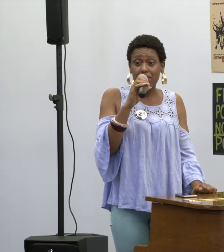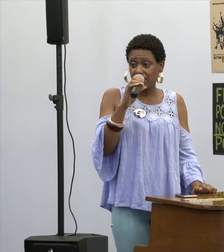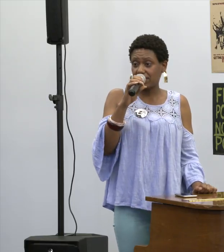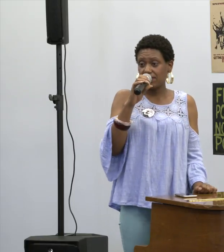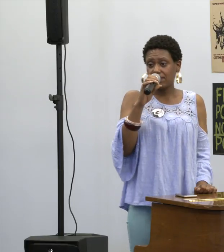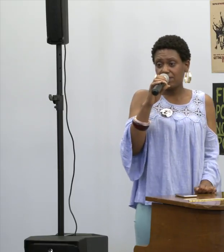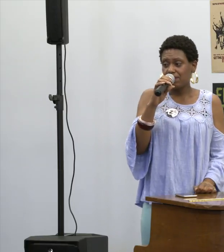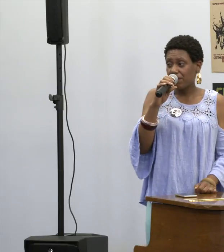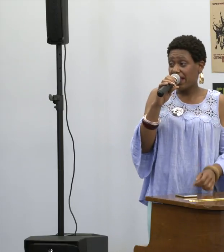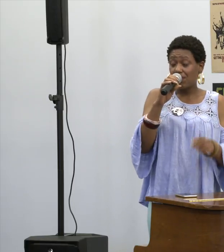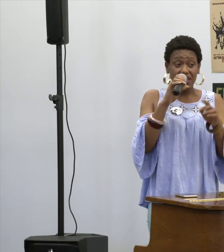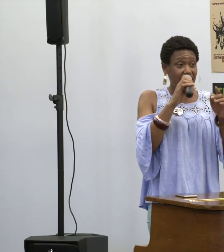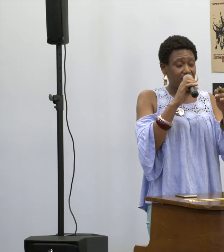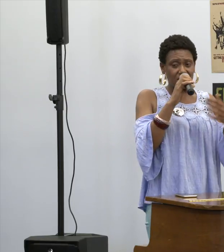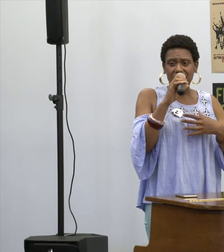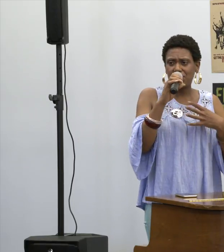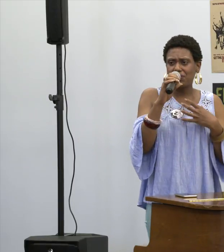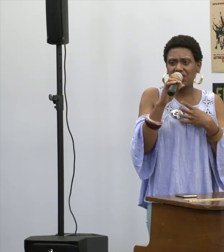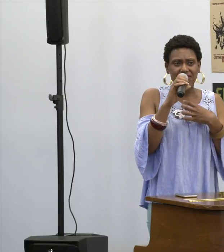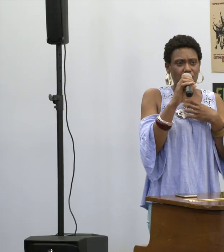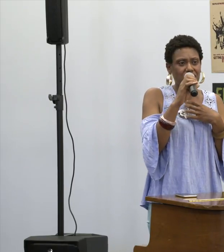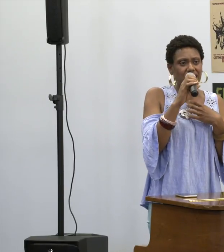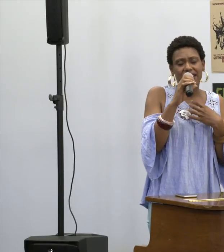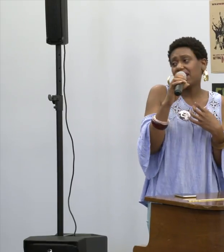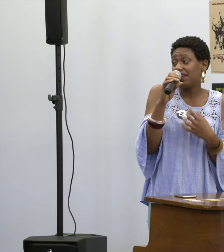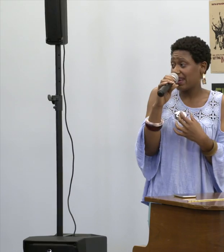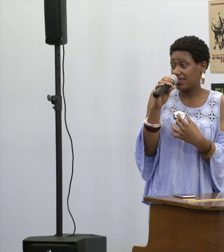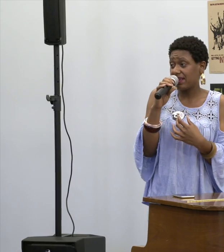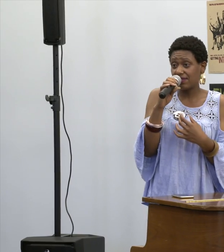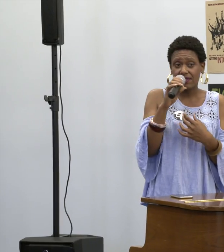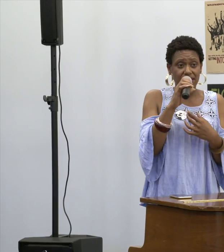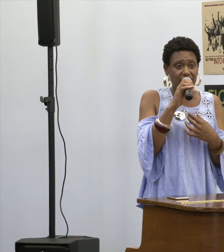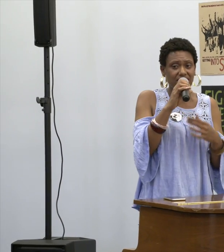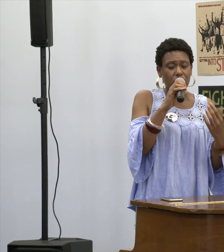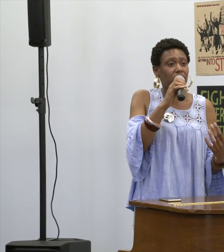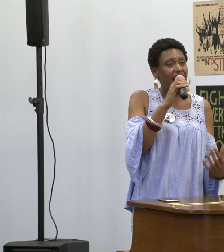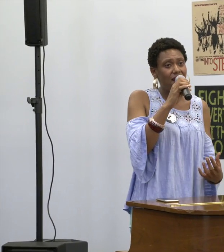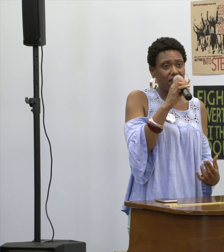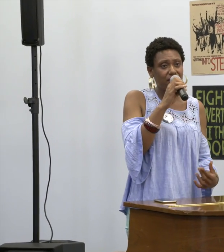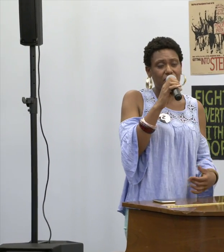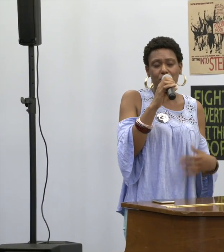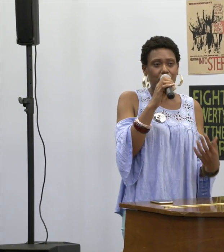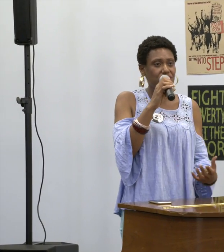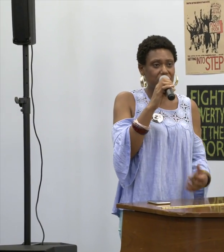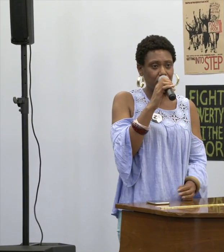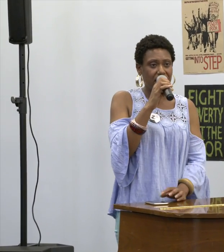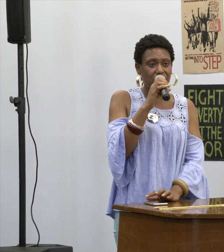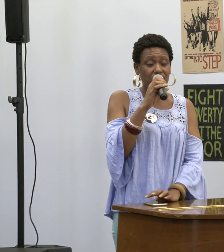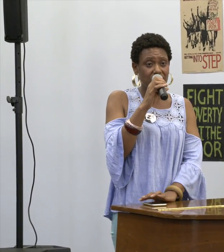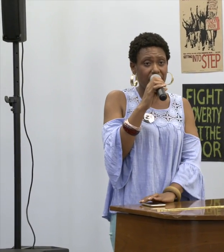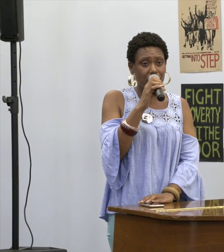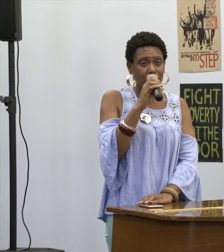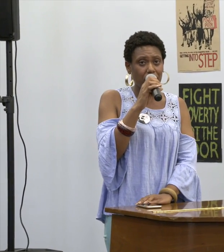It happens. And to be honest, sometimes music is the only thing that connects us. That's why we have it. Reverend Barber speaks